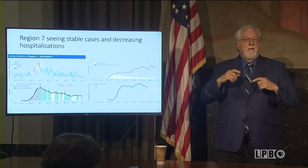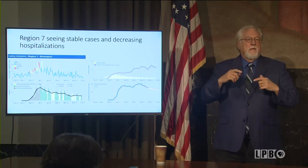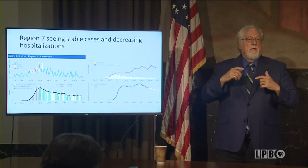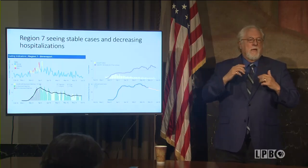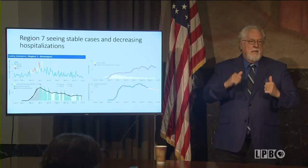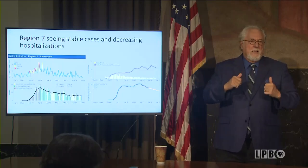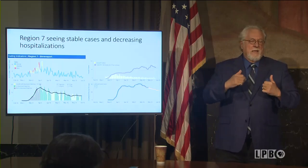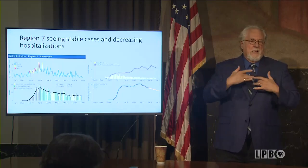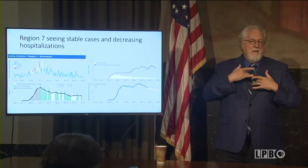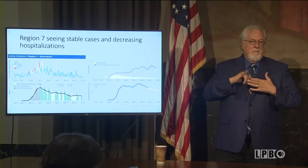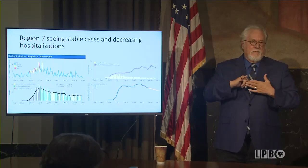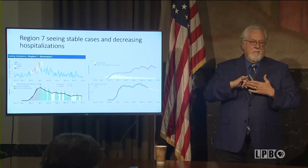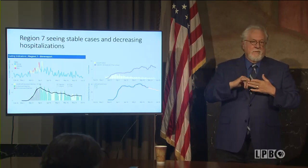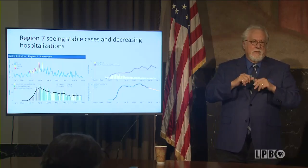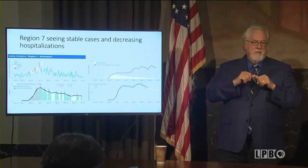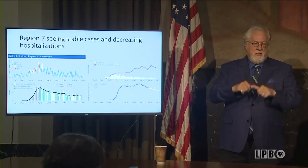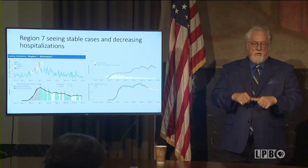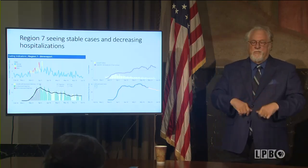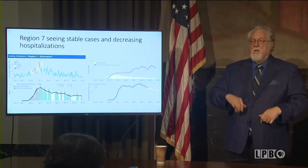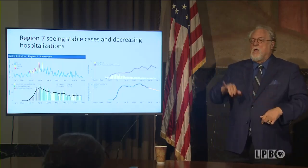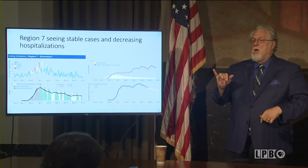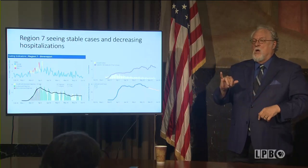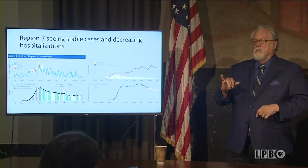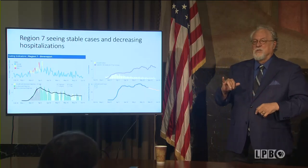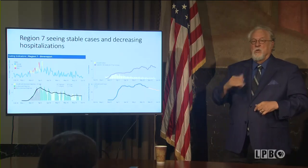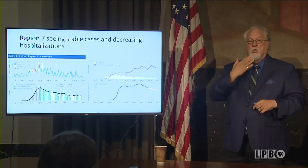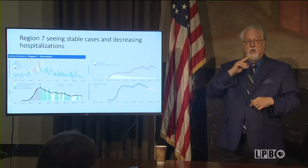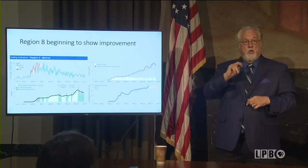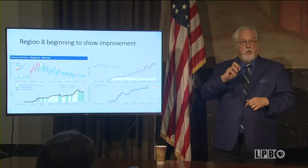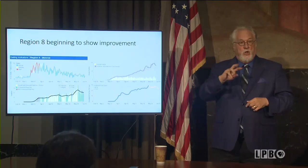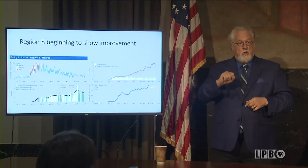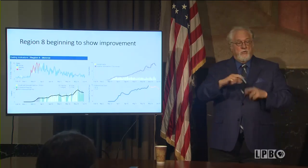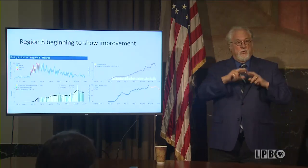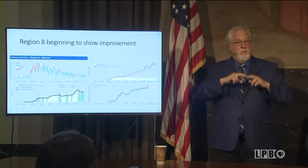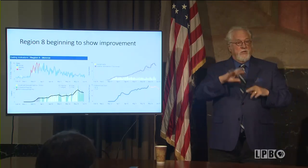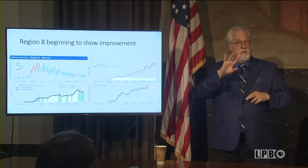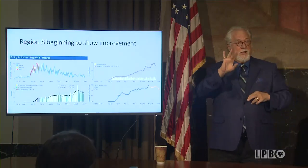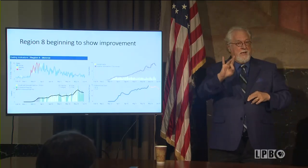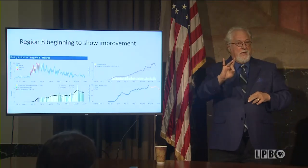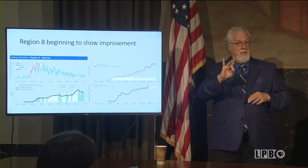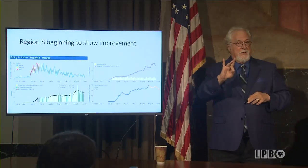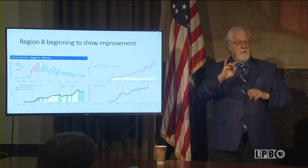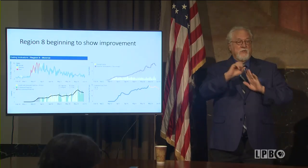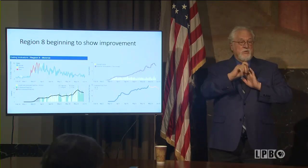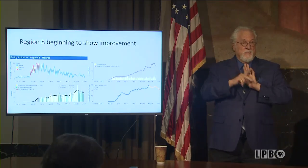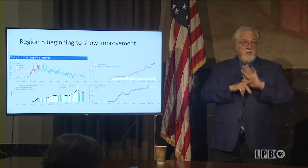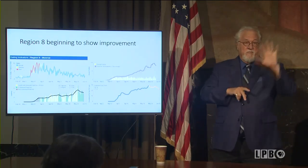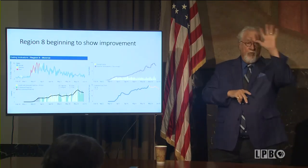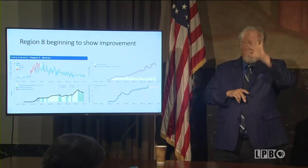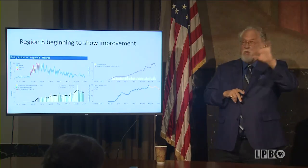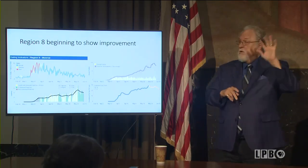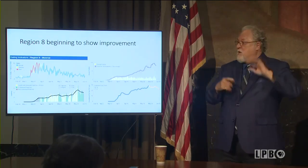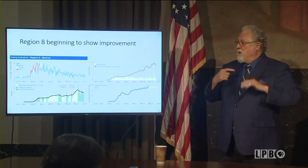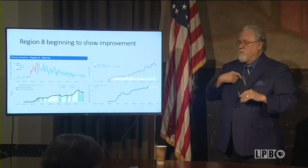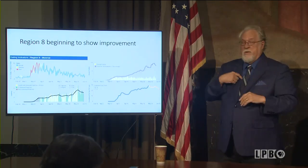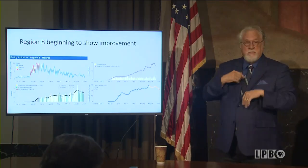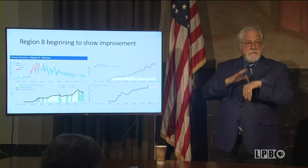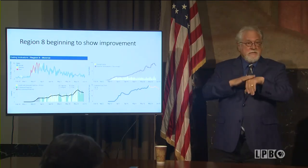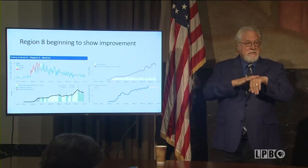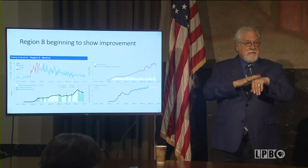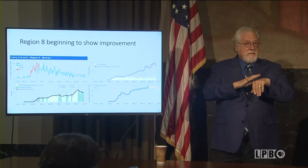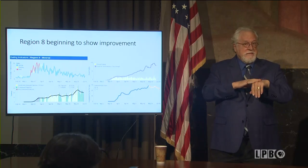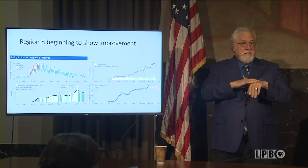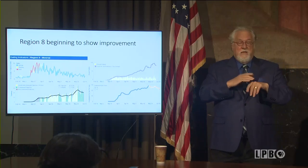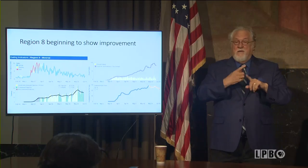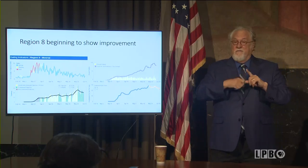that trend continue. We also have a good news story in Region 8, where we've been raising alarms really